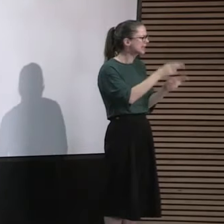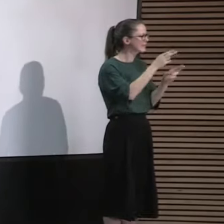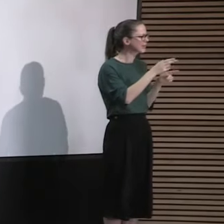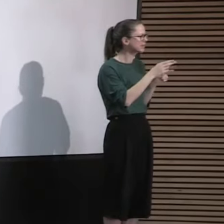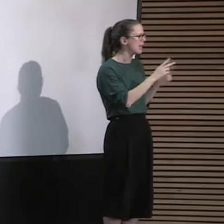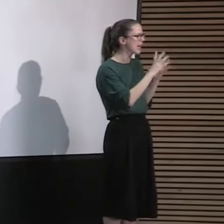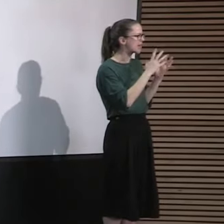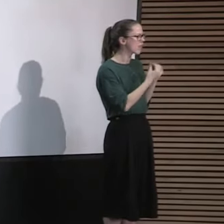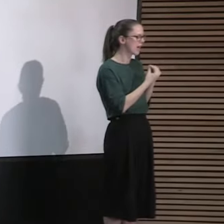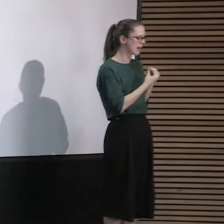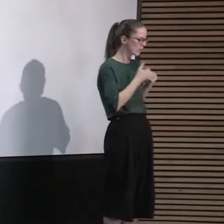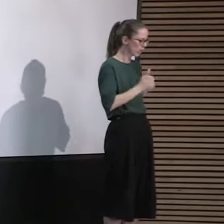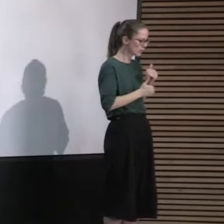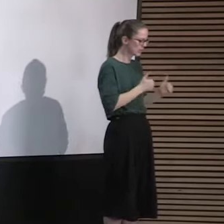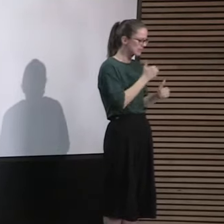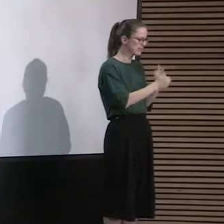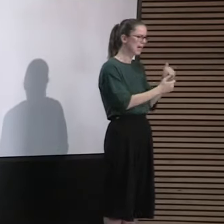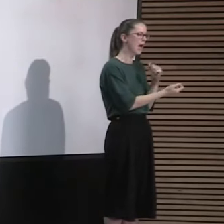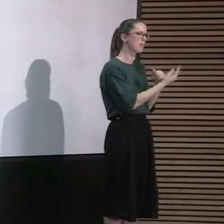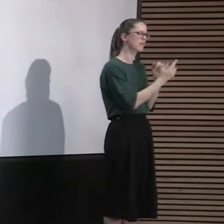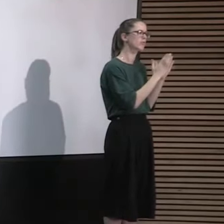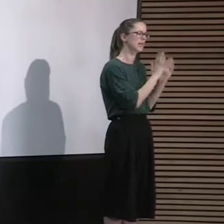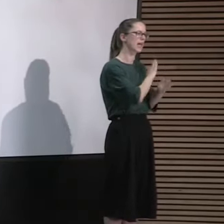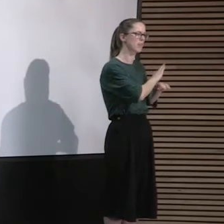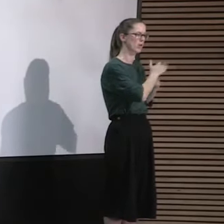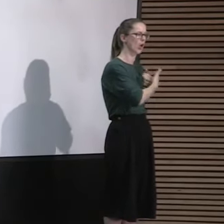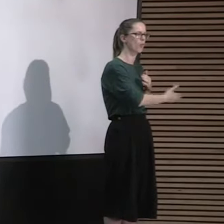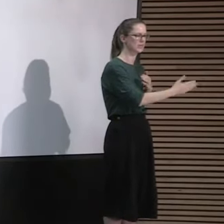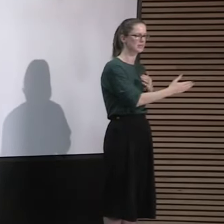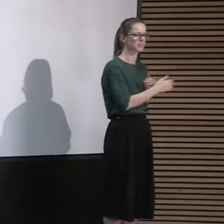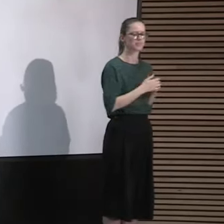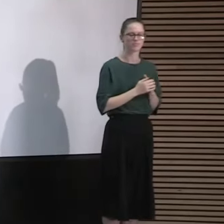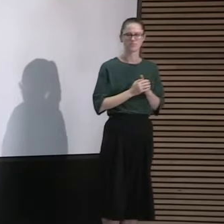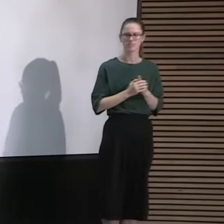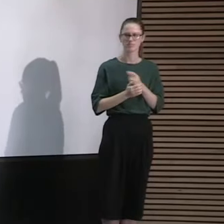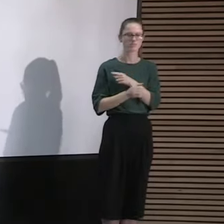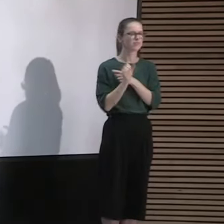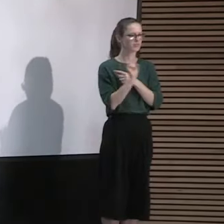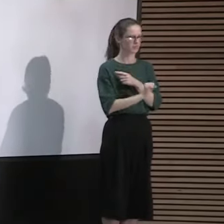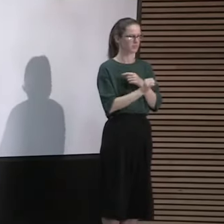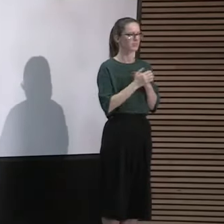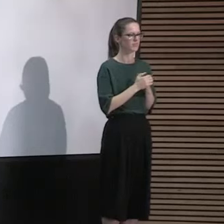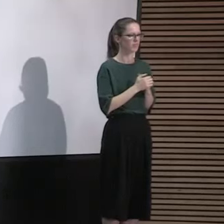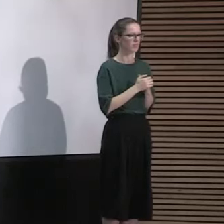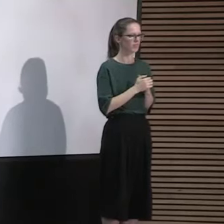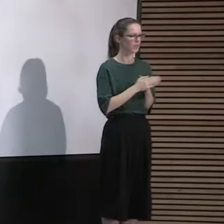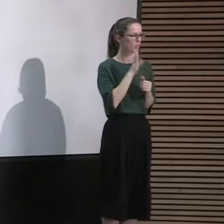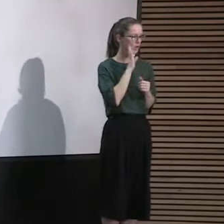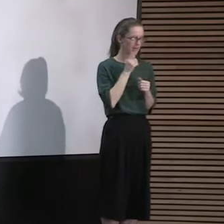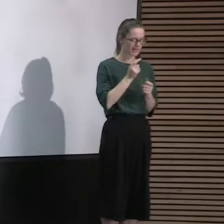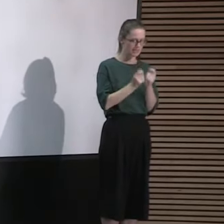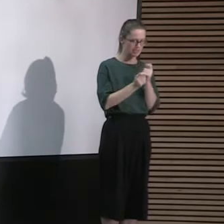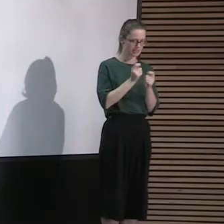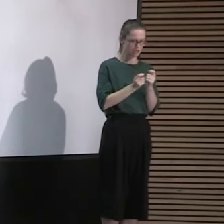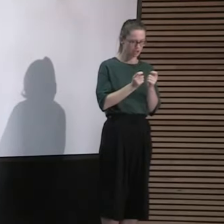needed to happen happened from Sunday morning onwards. Yeah, that's right. So as soon as we understood that the positive test had been